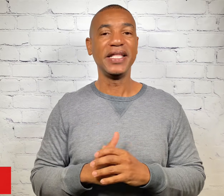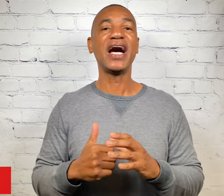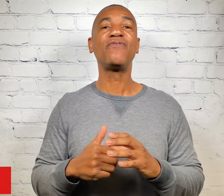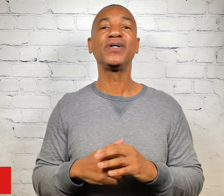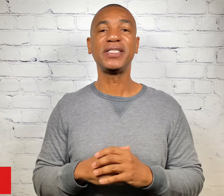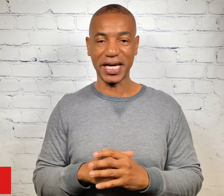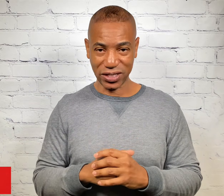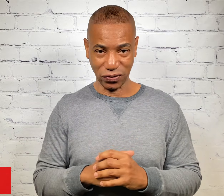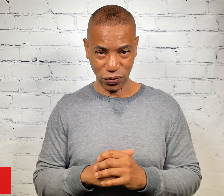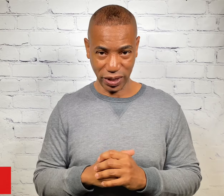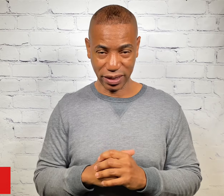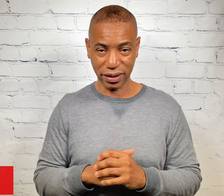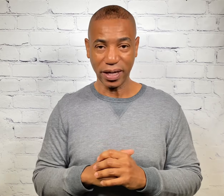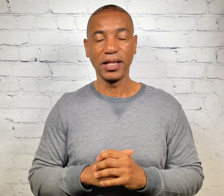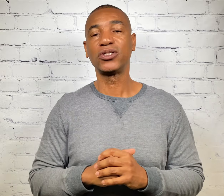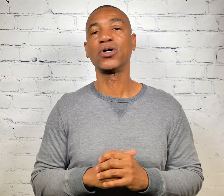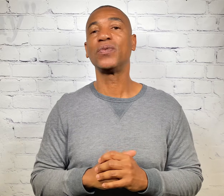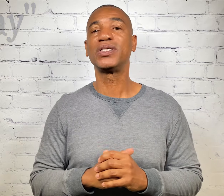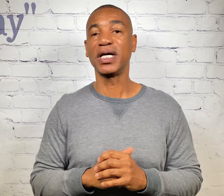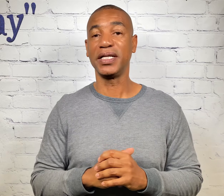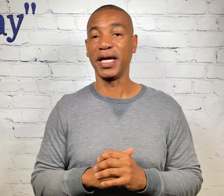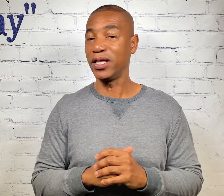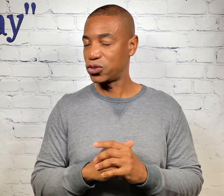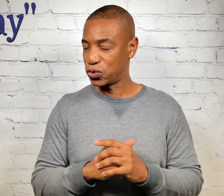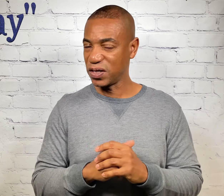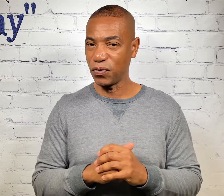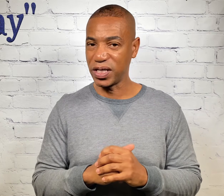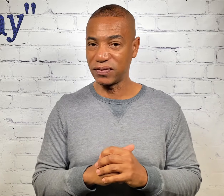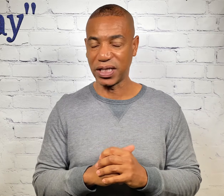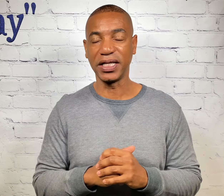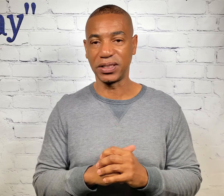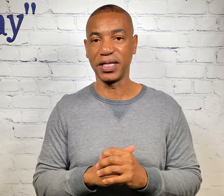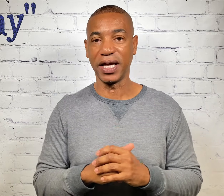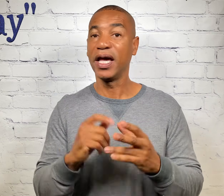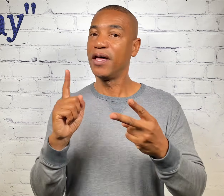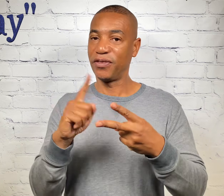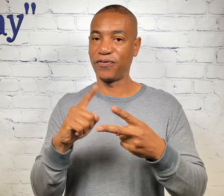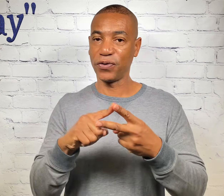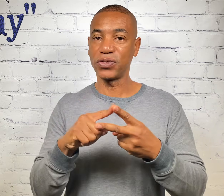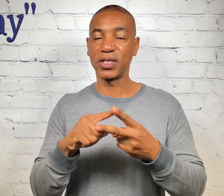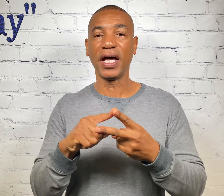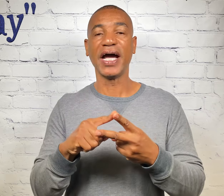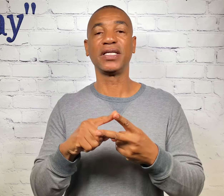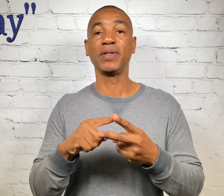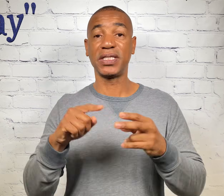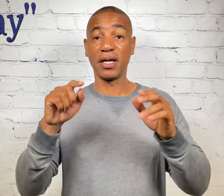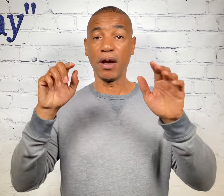Now for the days of the week. Let's start with Sunday, and there's two different ways of signing Sunday. The first, I simply take